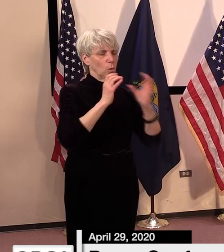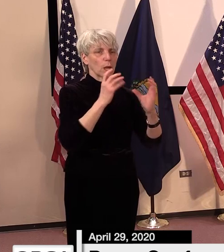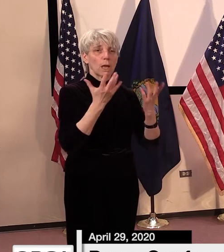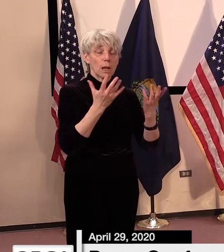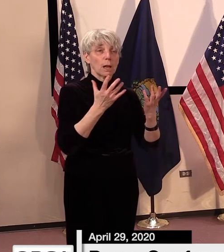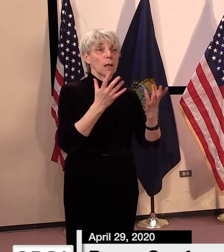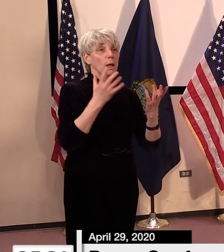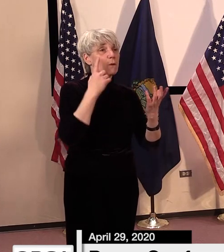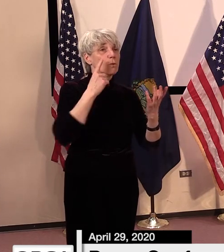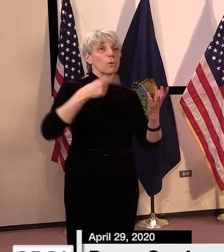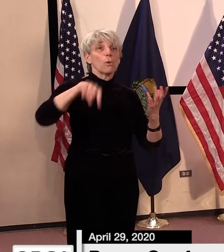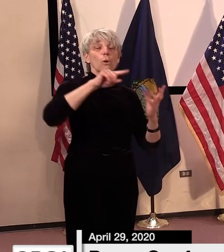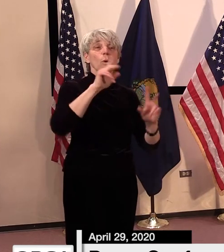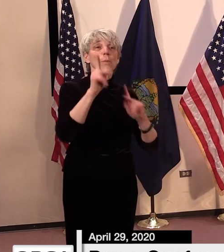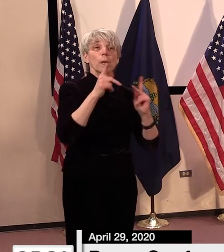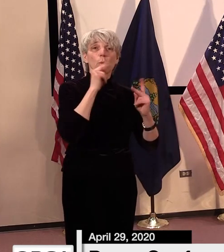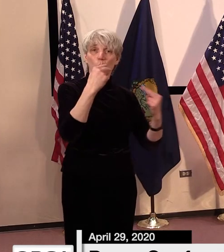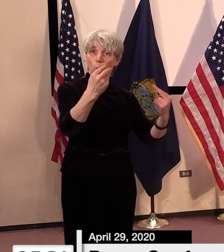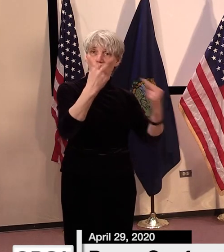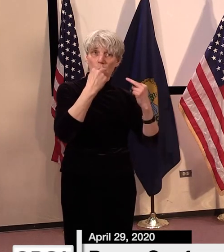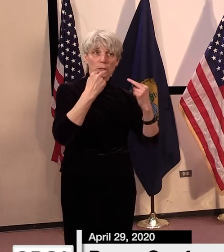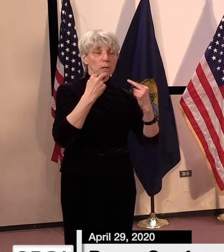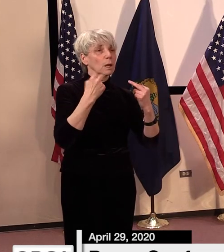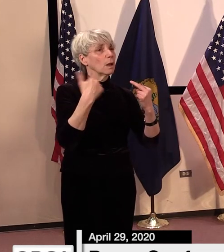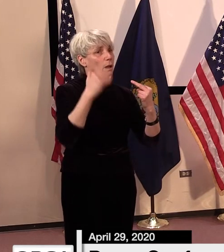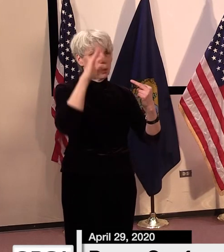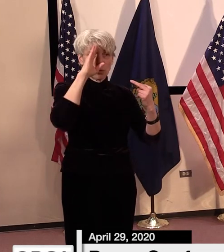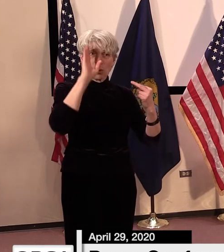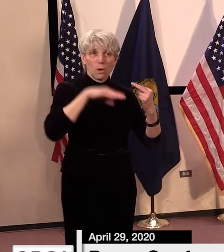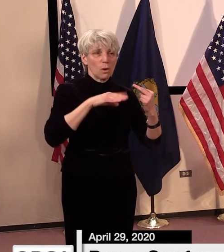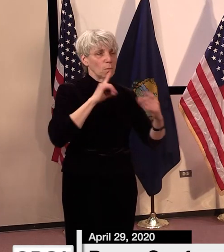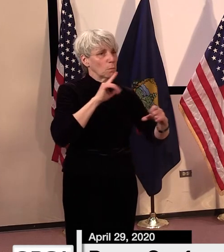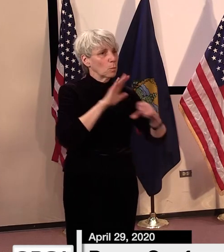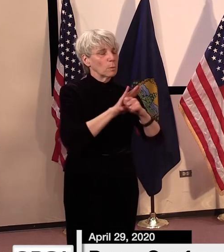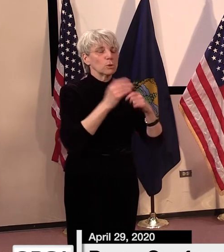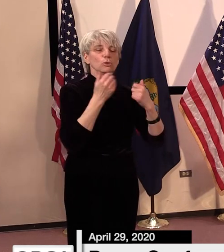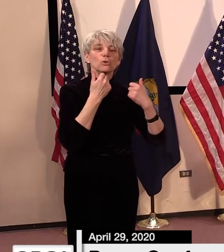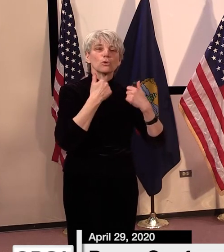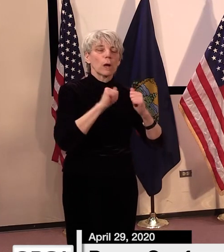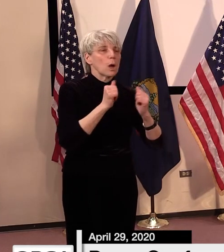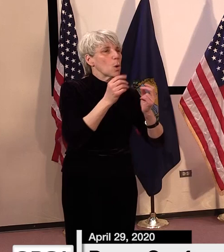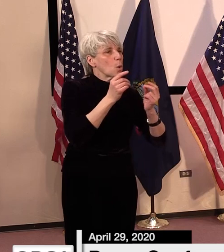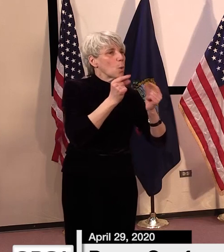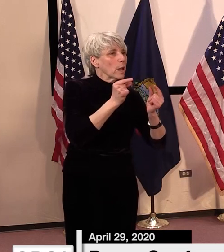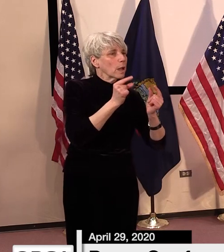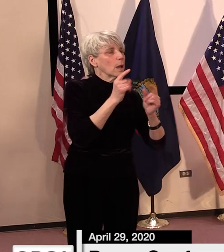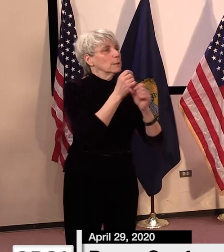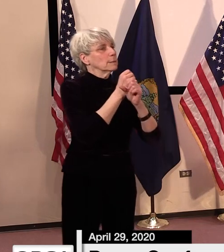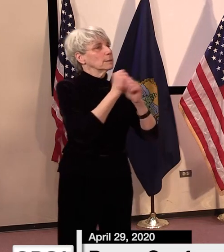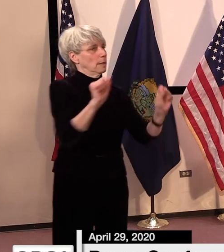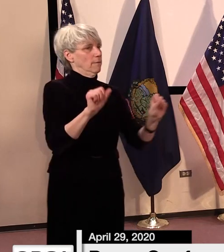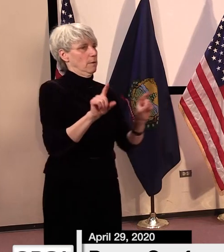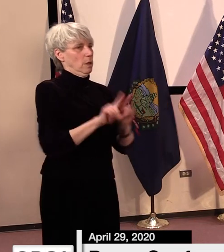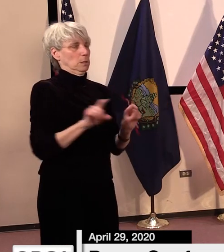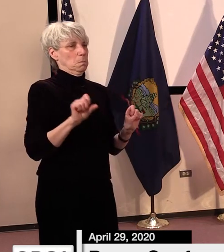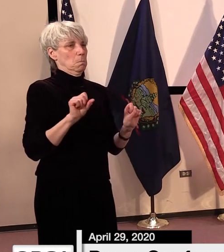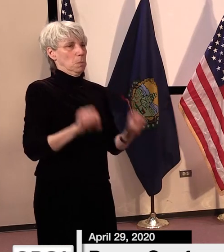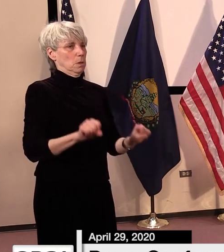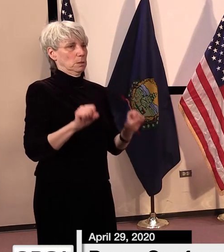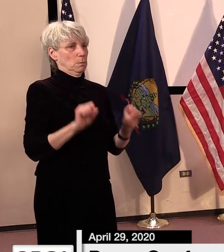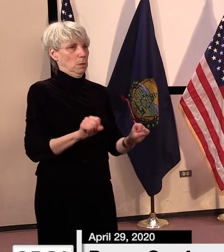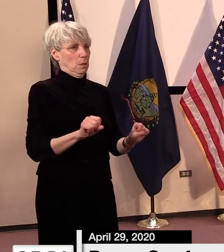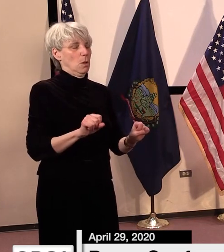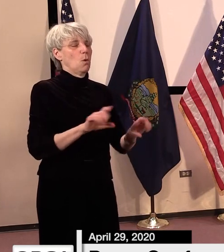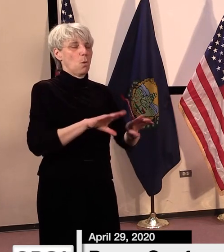who are watching, again, we want to do this as quickly as we can, as safely as we can, without doing harm to others. And